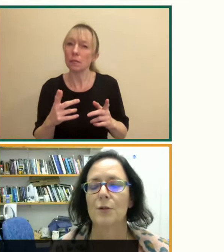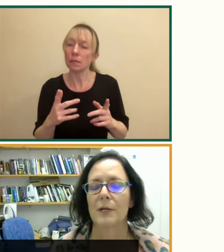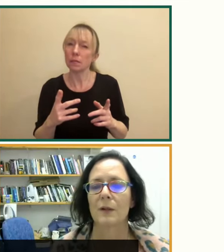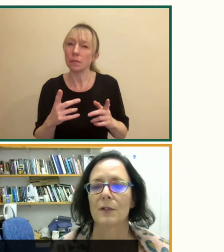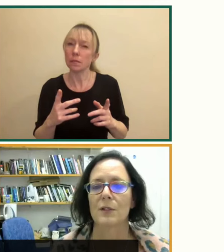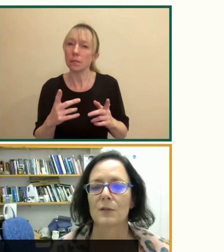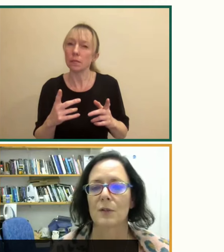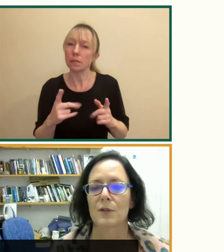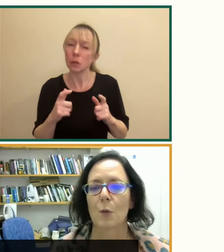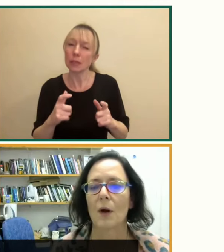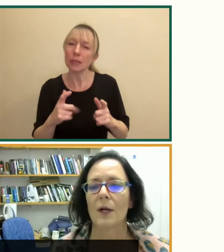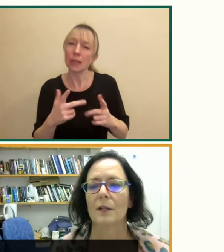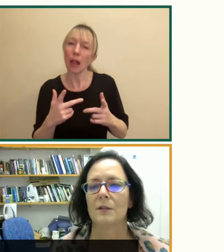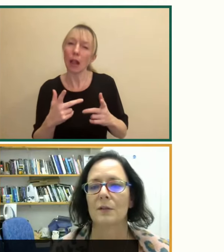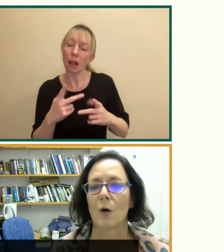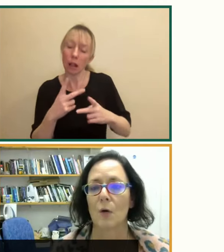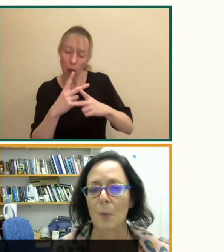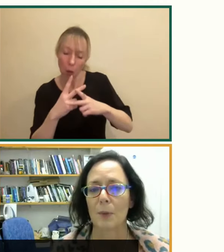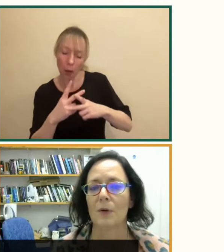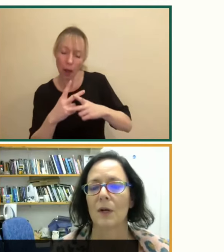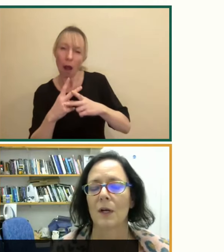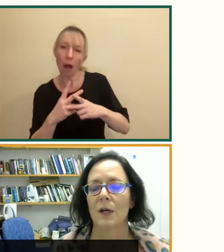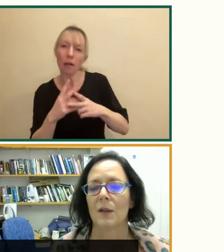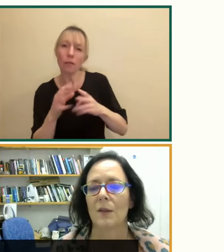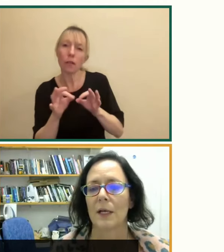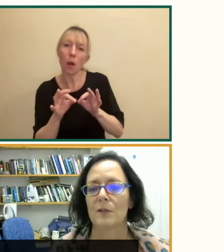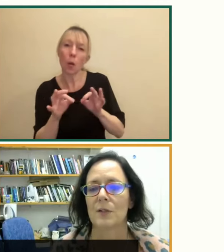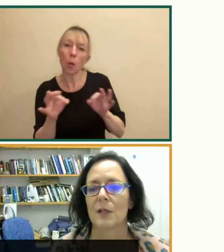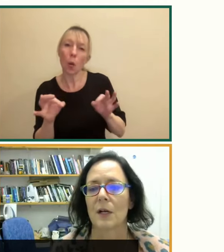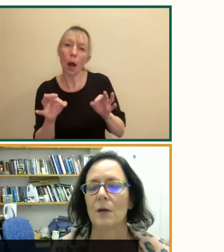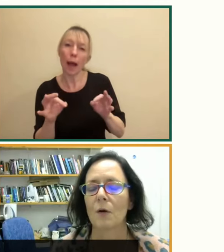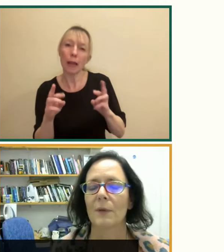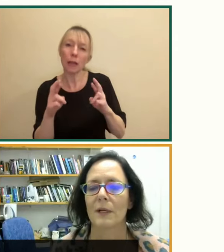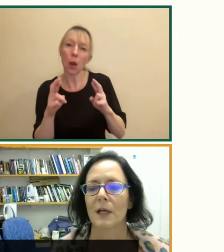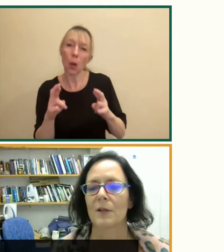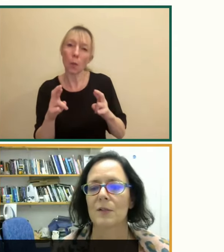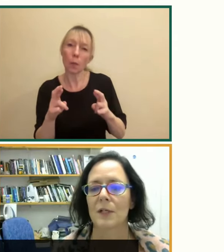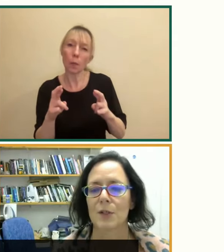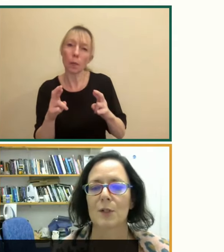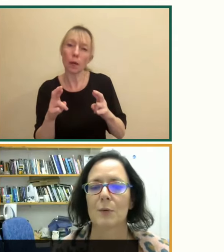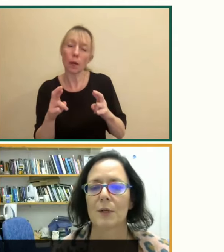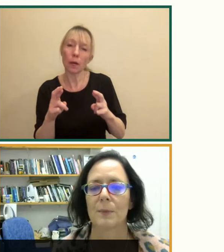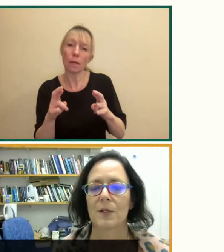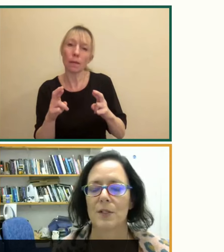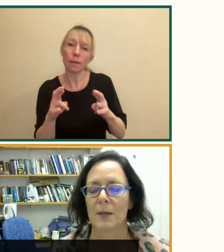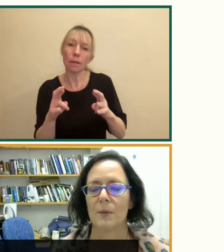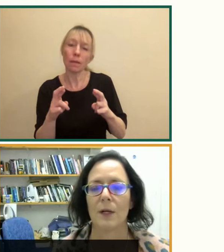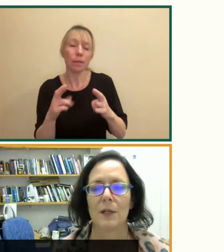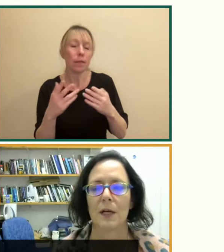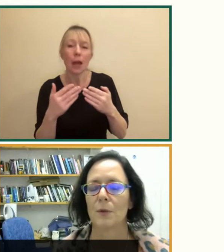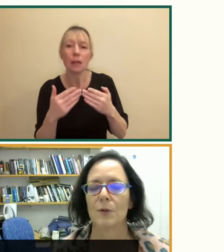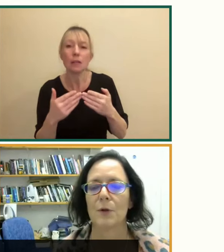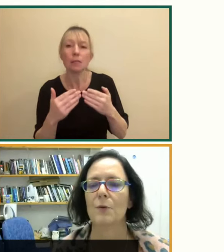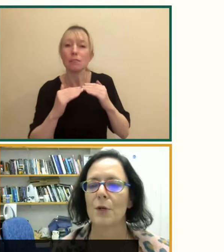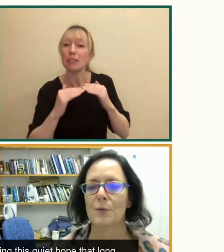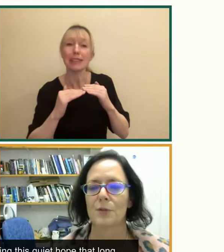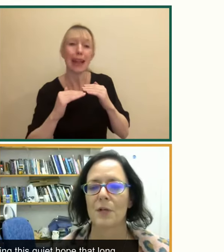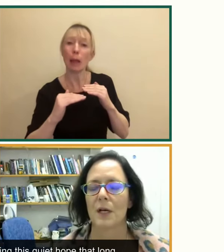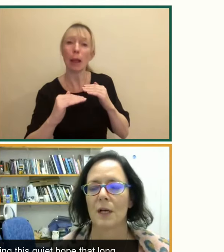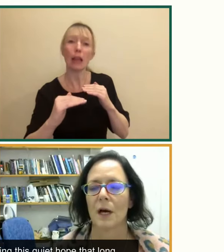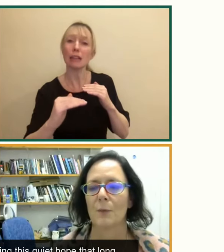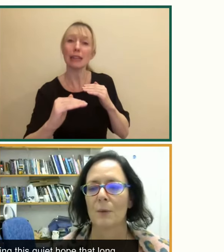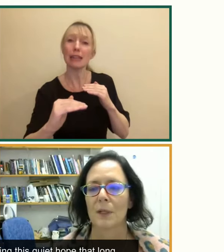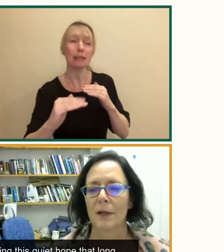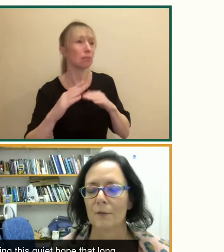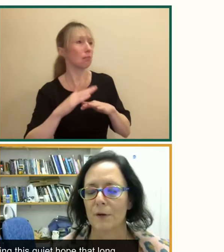you're still nurturing this quiet hope that long may it last. I just want to be stable. I want no